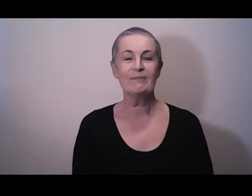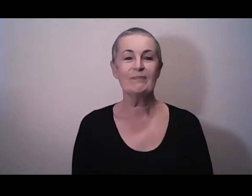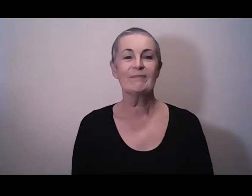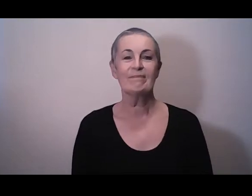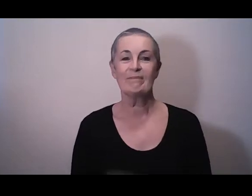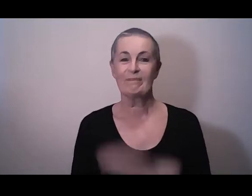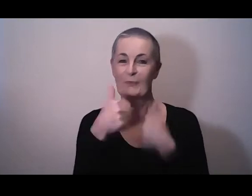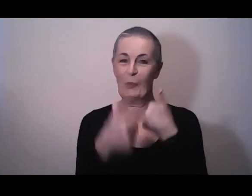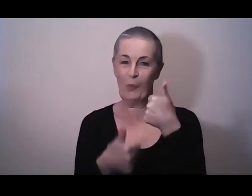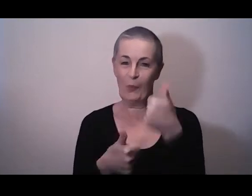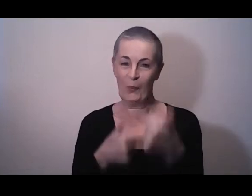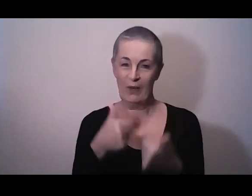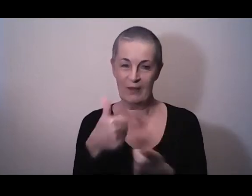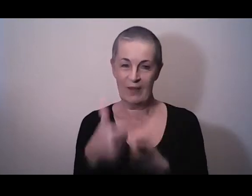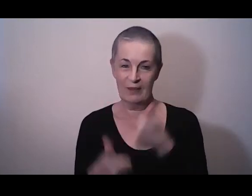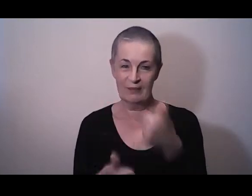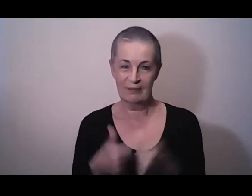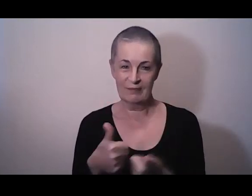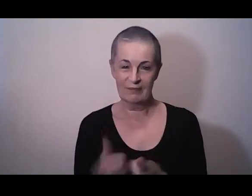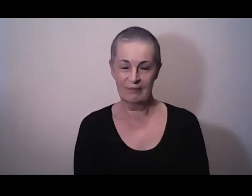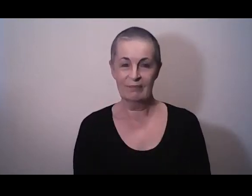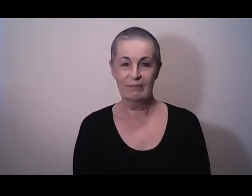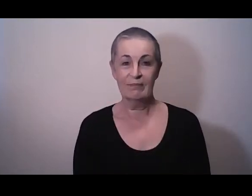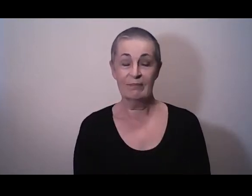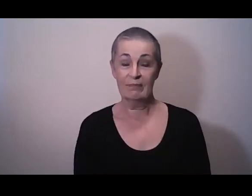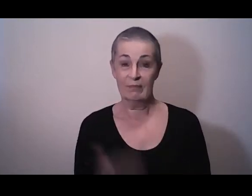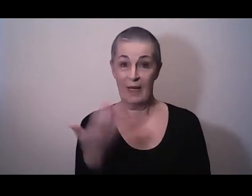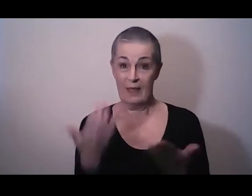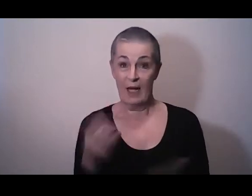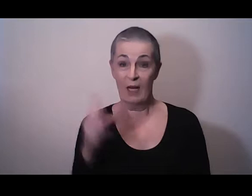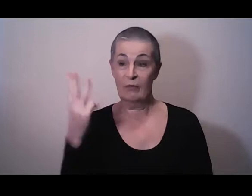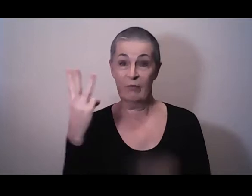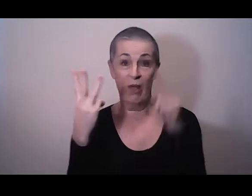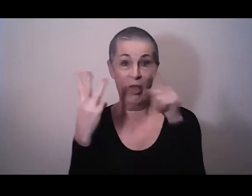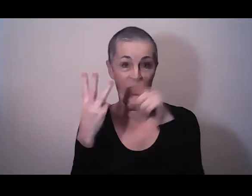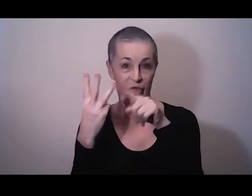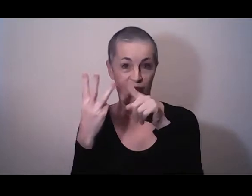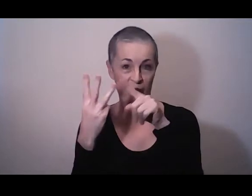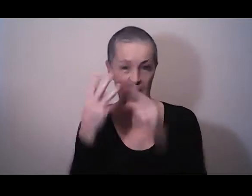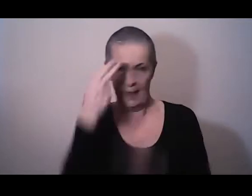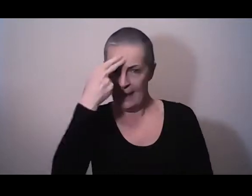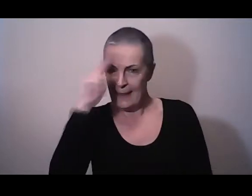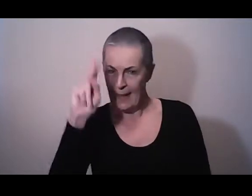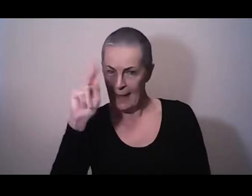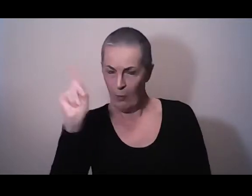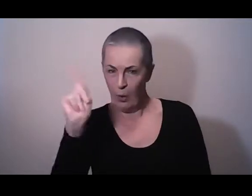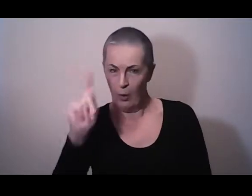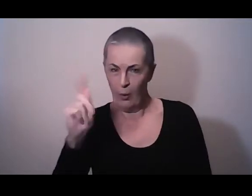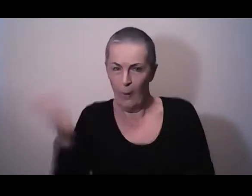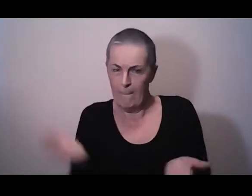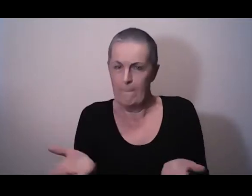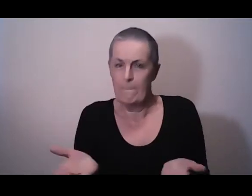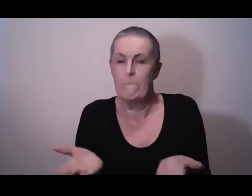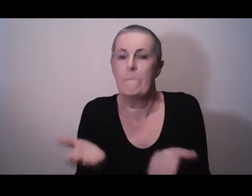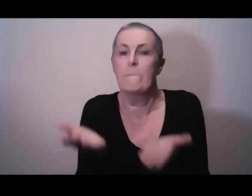Okay, well done. So now we're going to go on to the third exercise. And this one is called pushing palms. Just make sure,